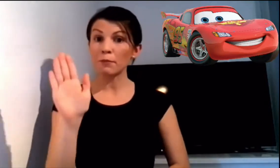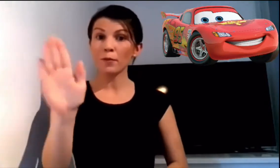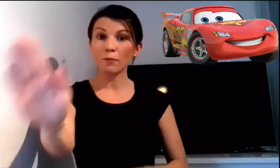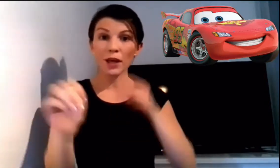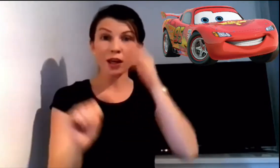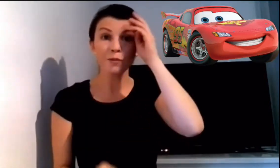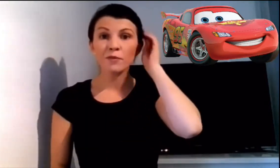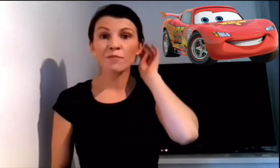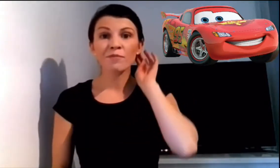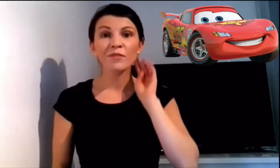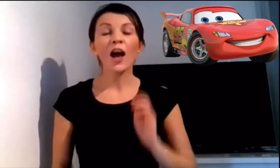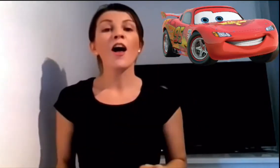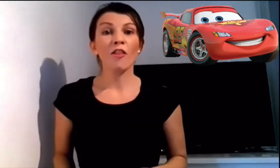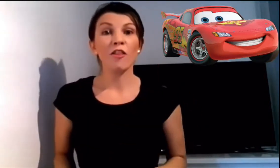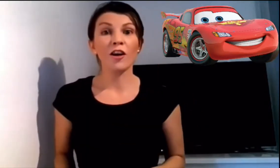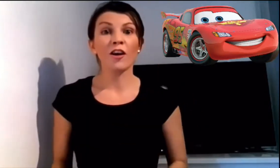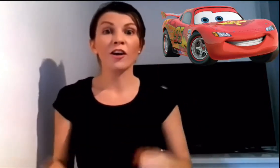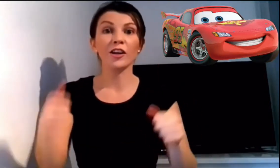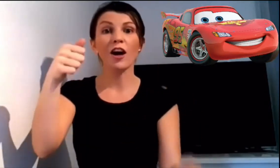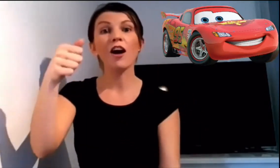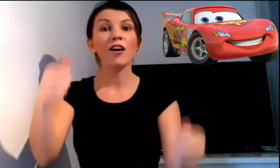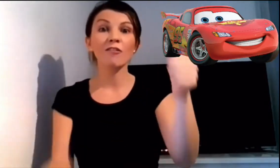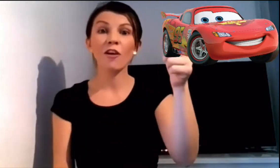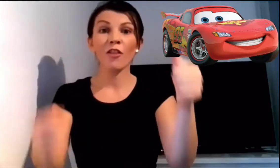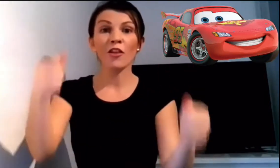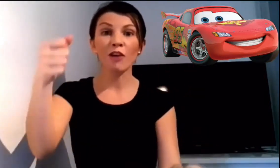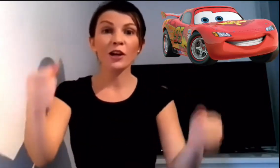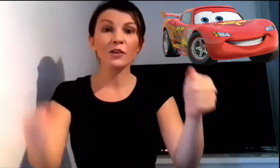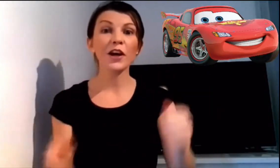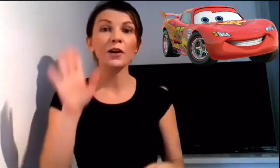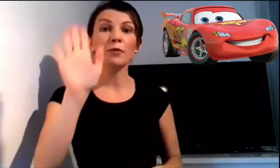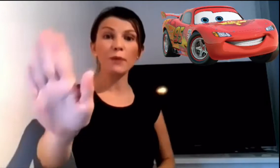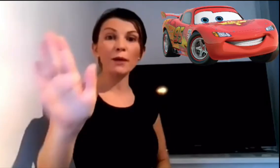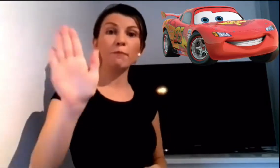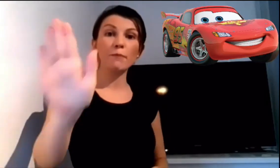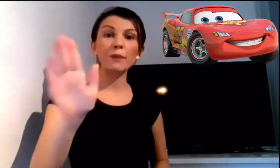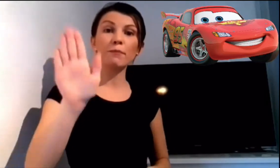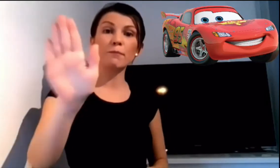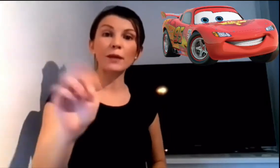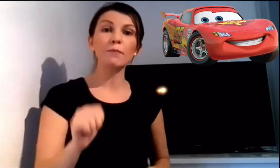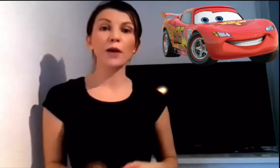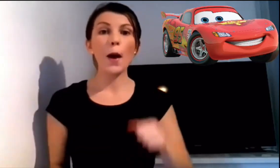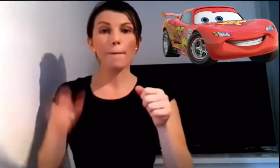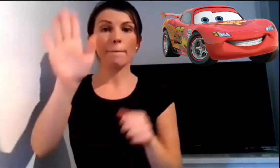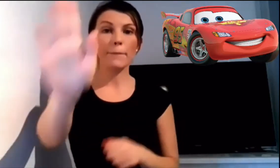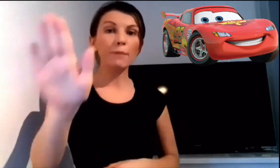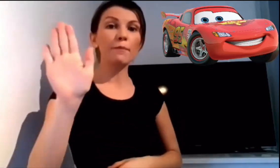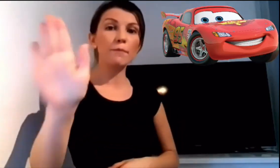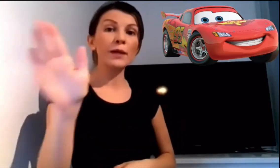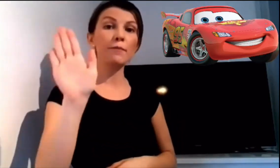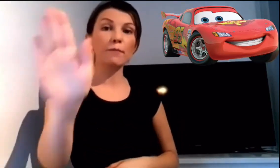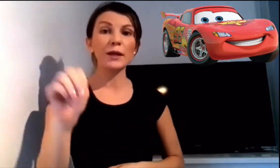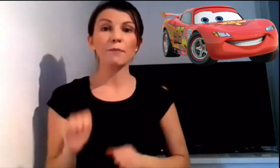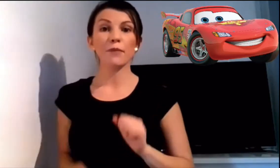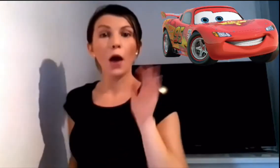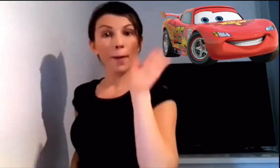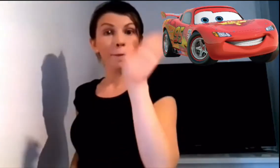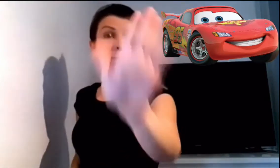beep. The car on the road goes beep, beep, beep, beep, beep, beep, beep,